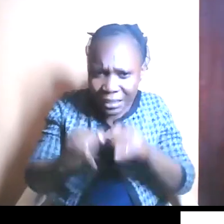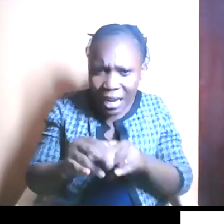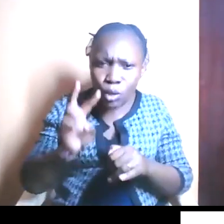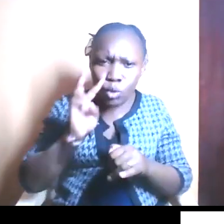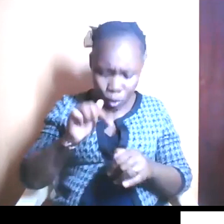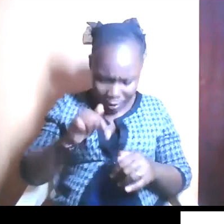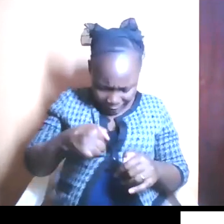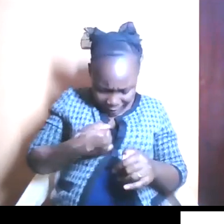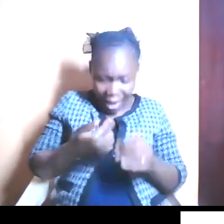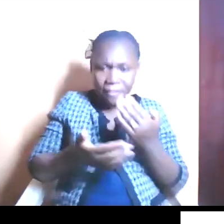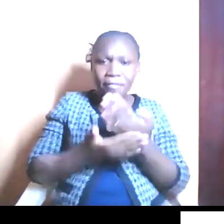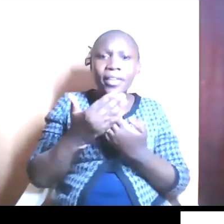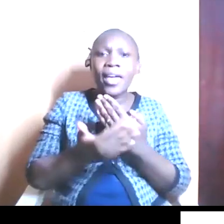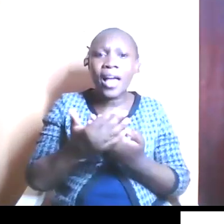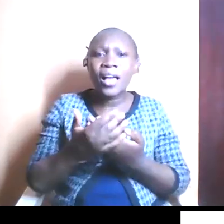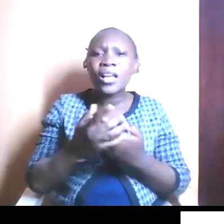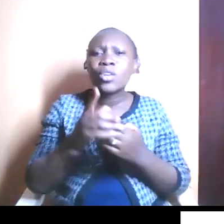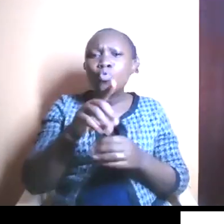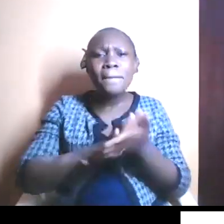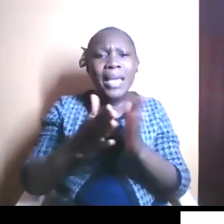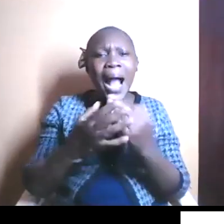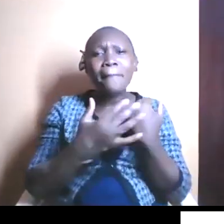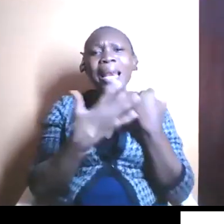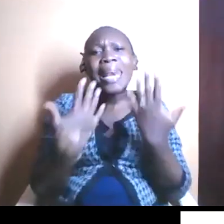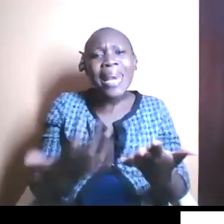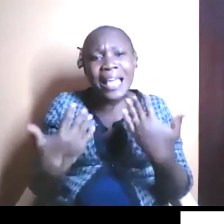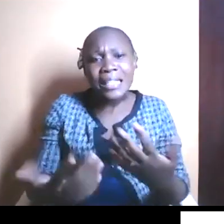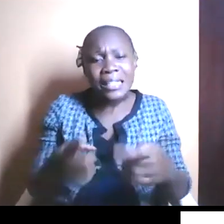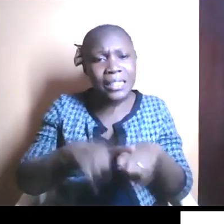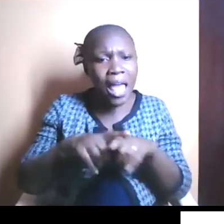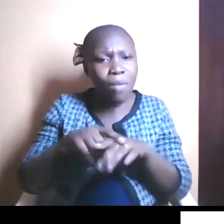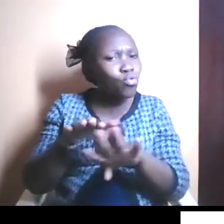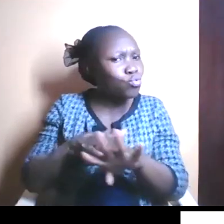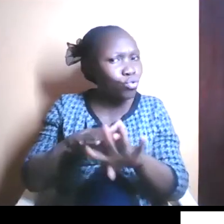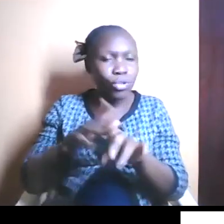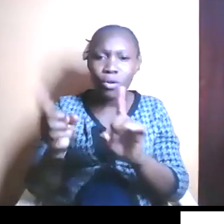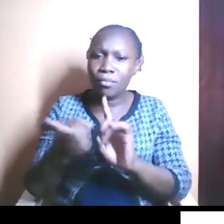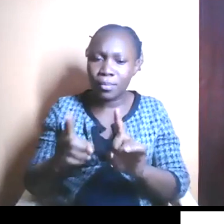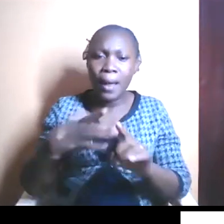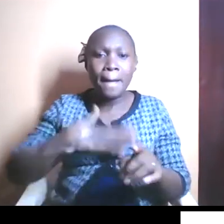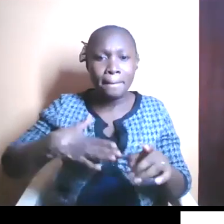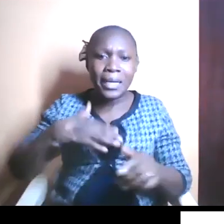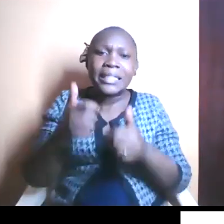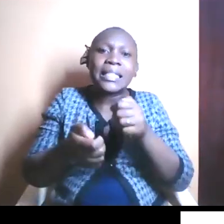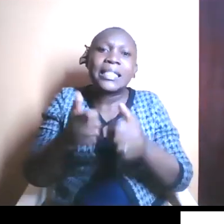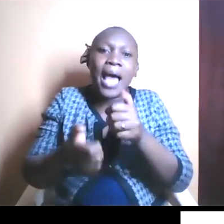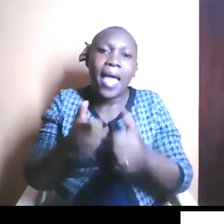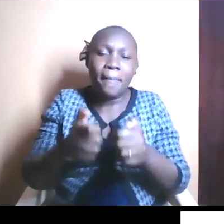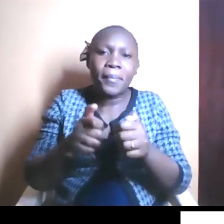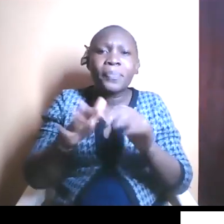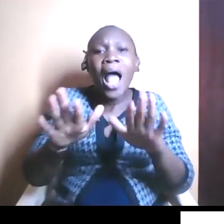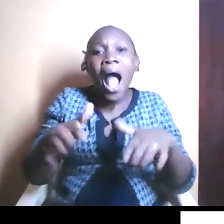not lazy to slow down. So now I invite you to please type in the chat, how have you